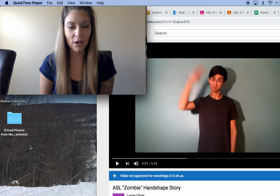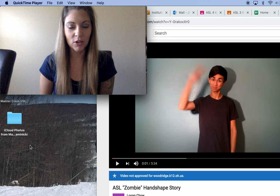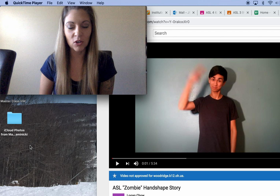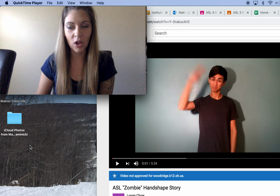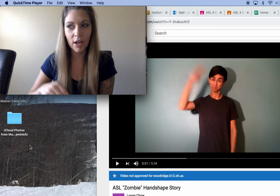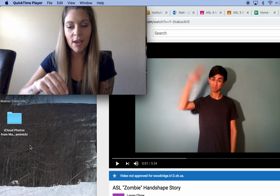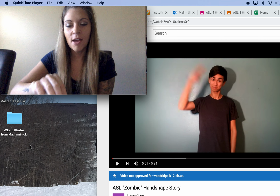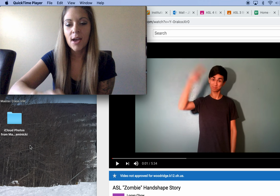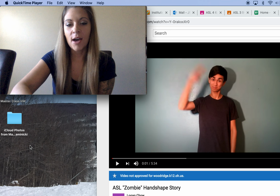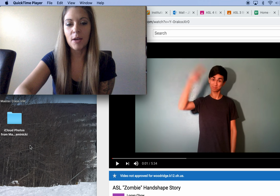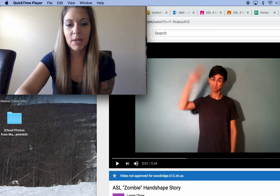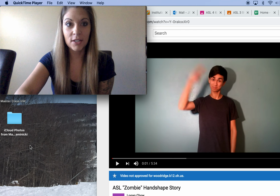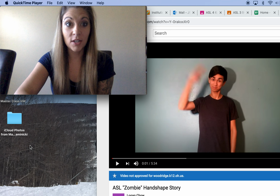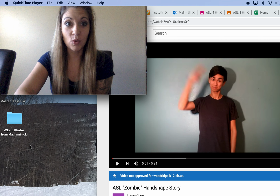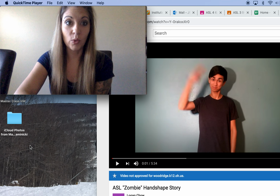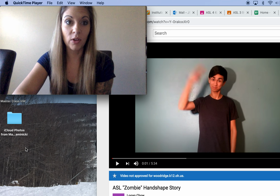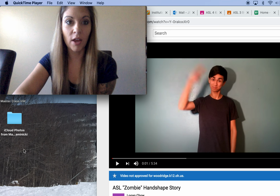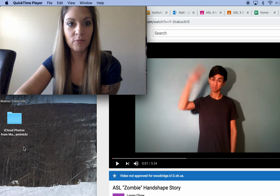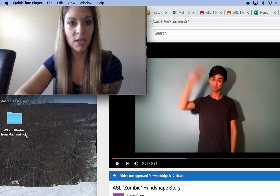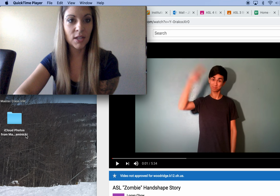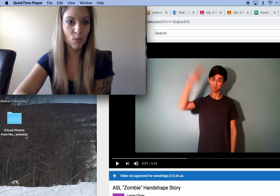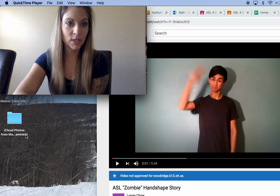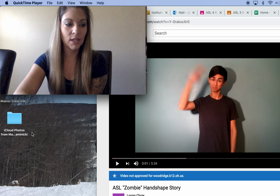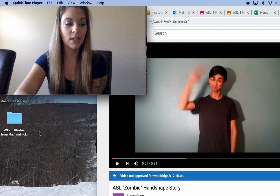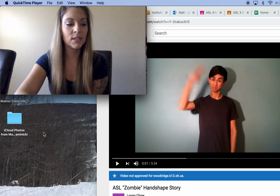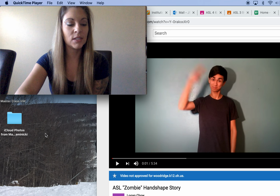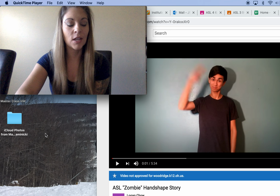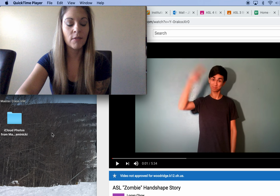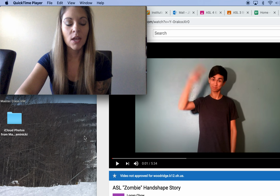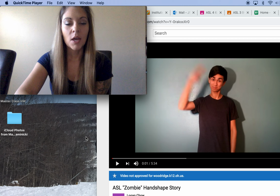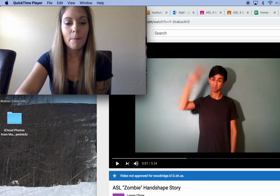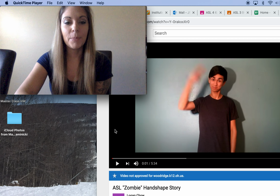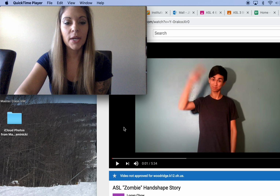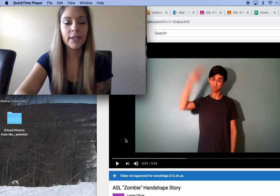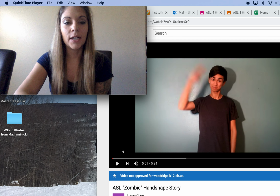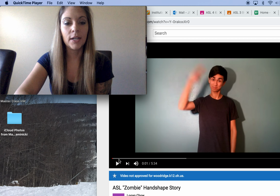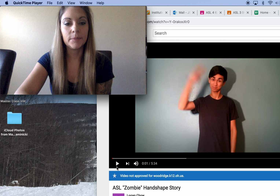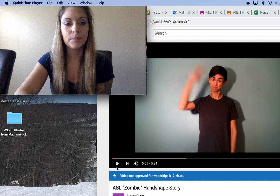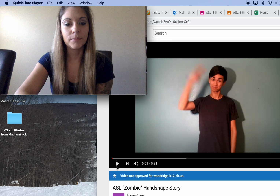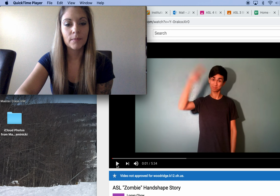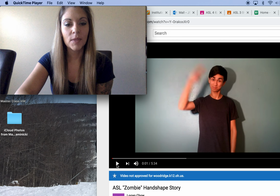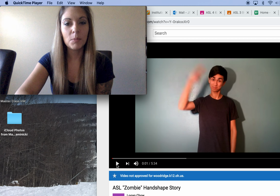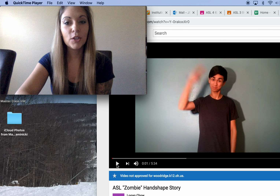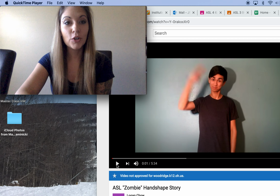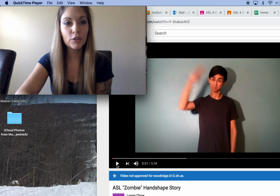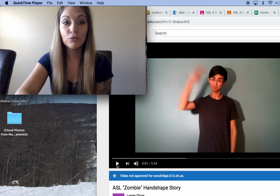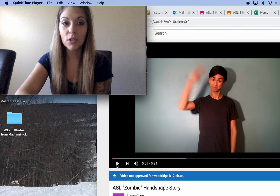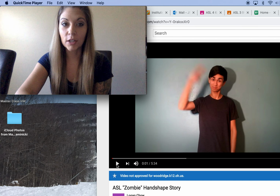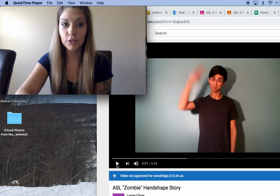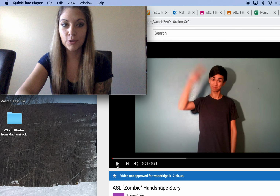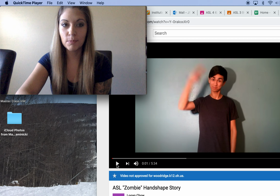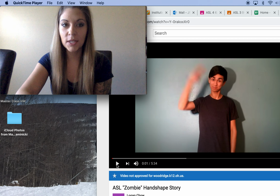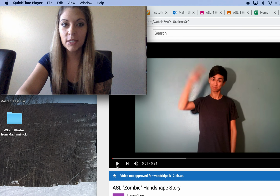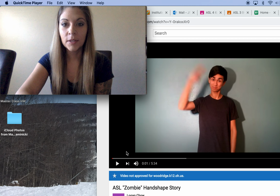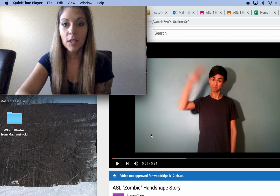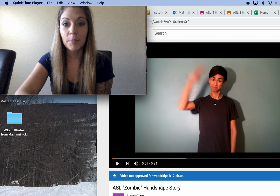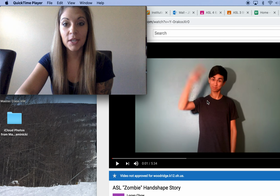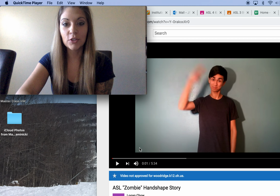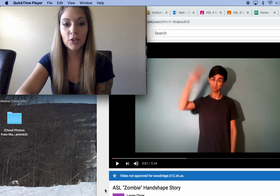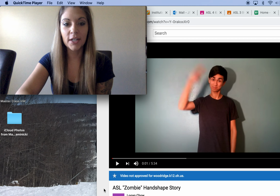talked about it a lot, and it does hold a lot of meanings with signs and stuff. But I'm going to encourage you not to use